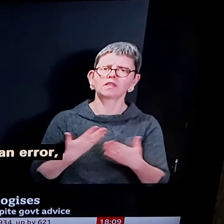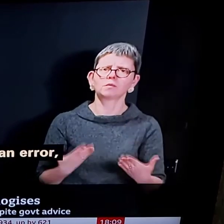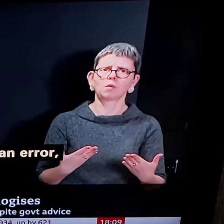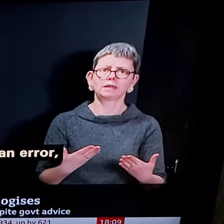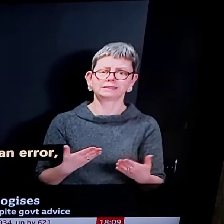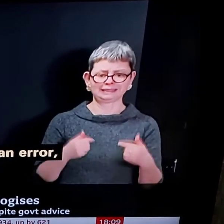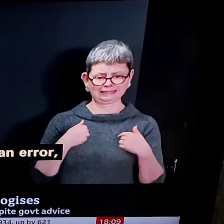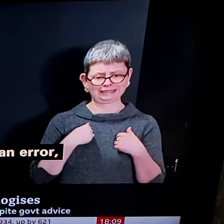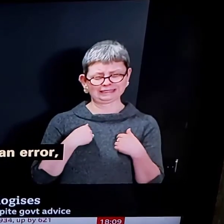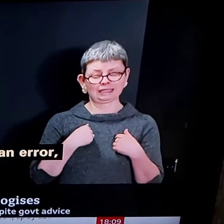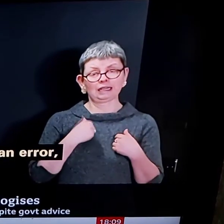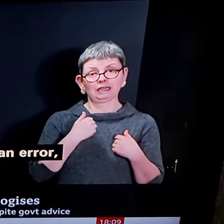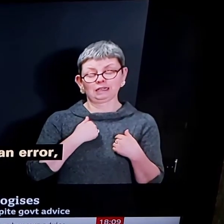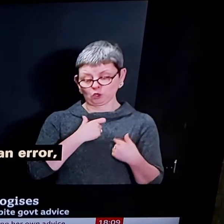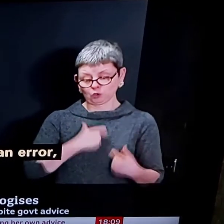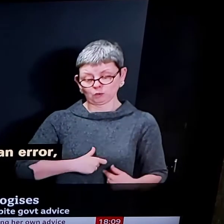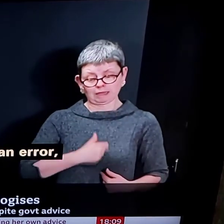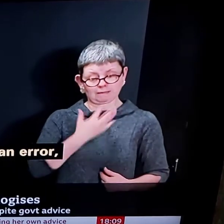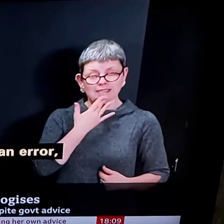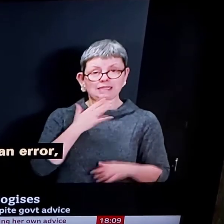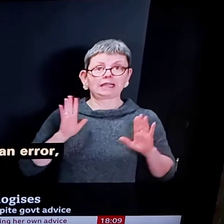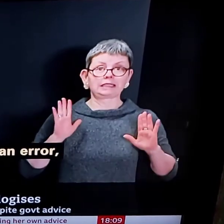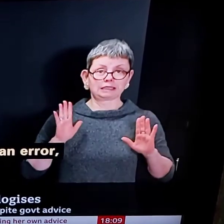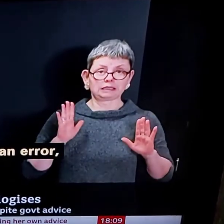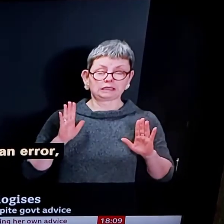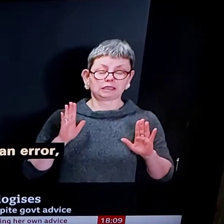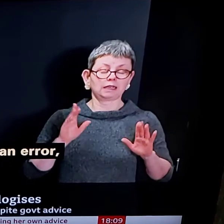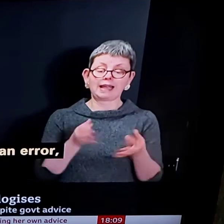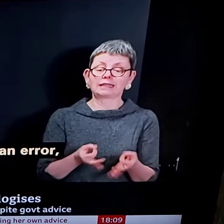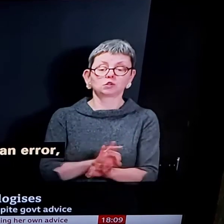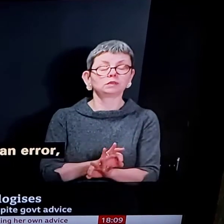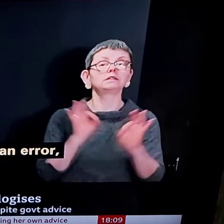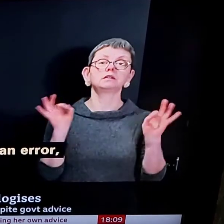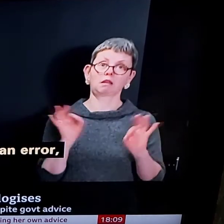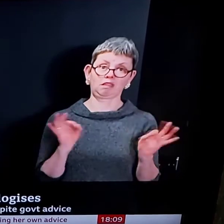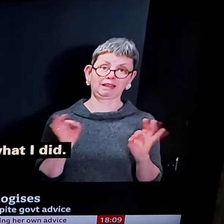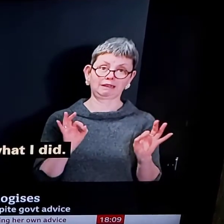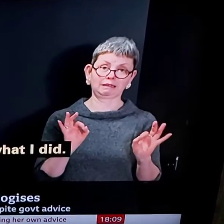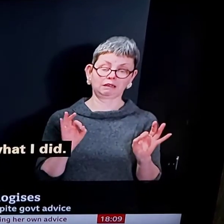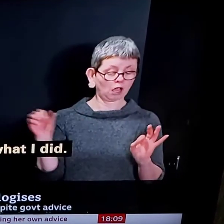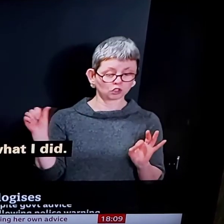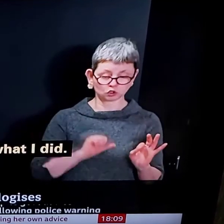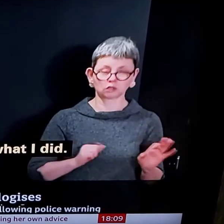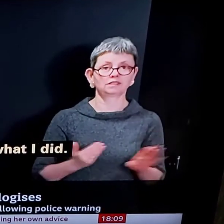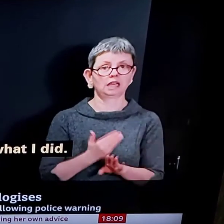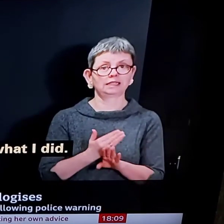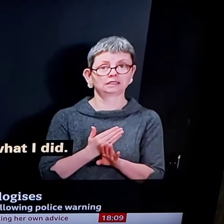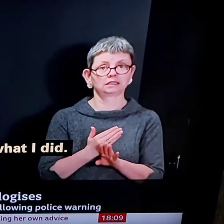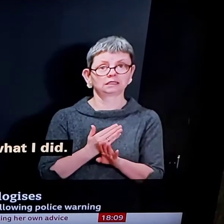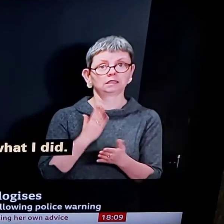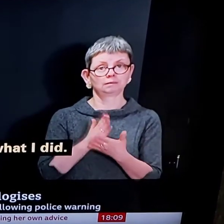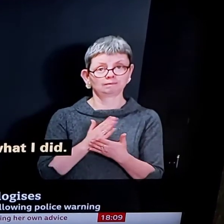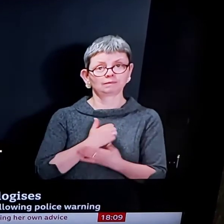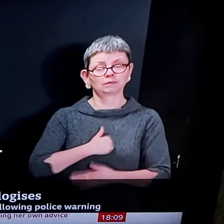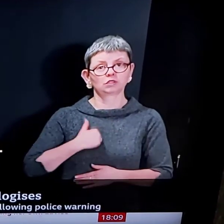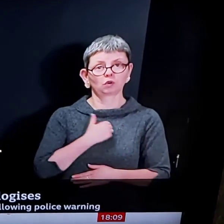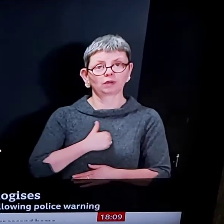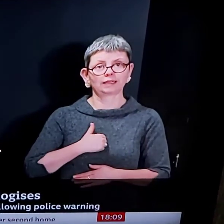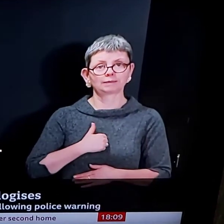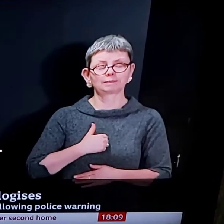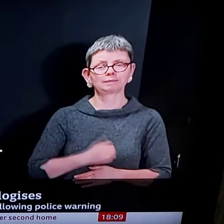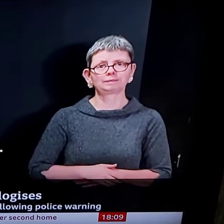error, and there's no excuses. I should not have done what I did. I'm very sorry about that. I've